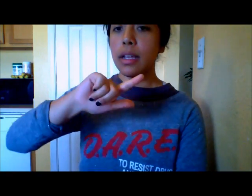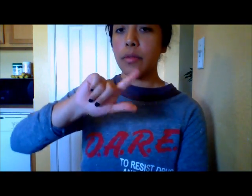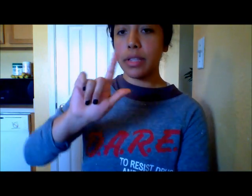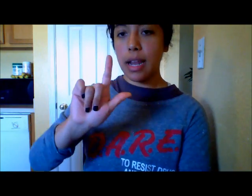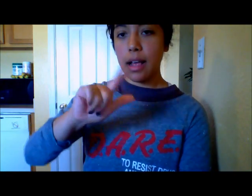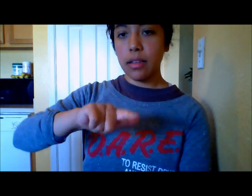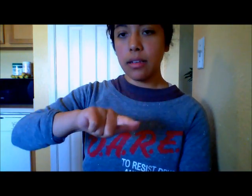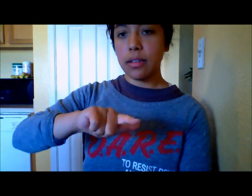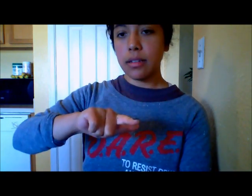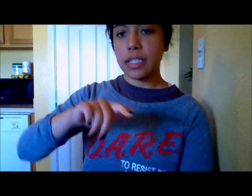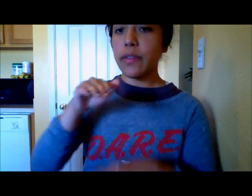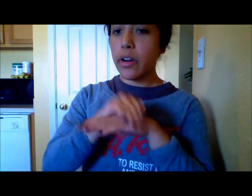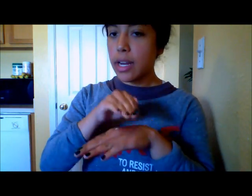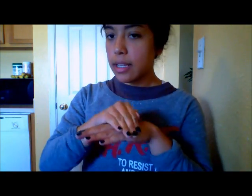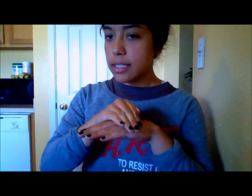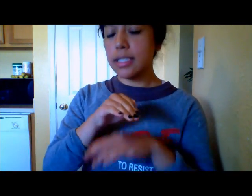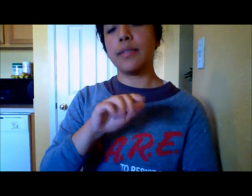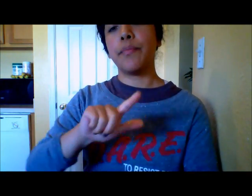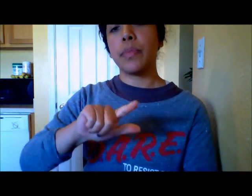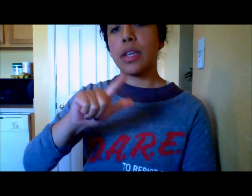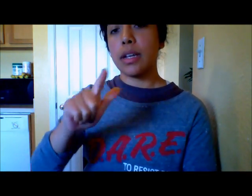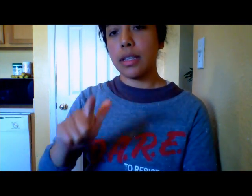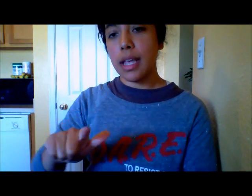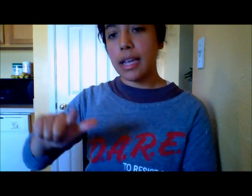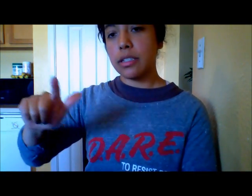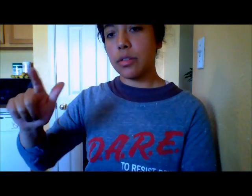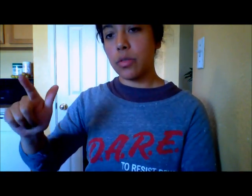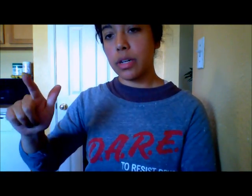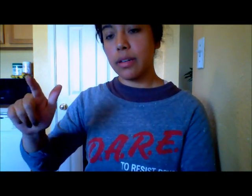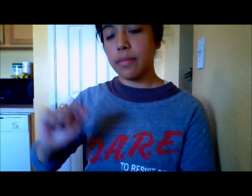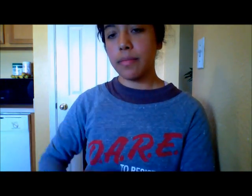With an L, it's very English. Landlord.